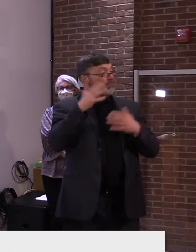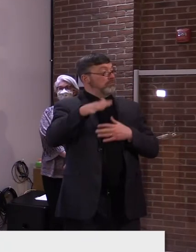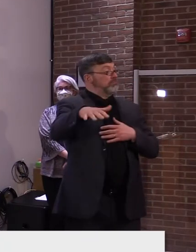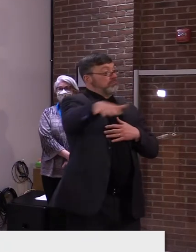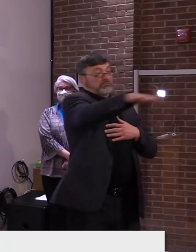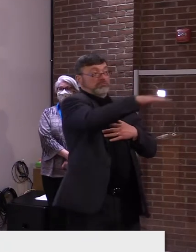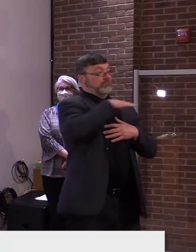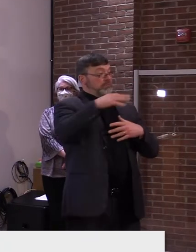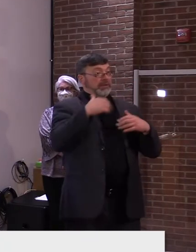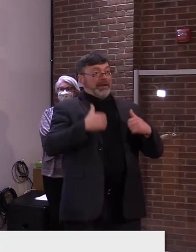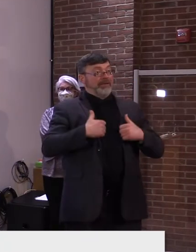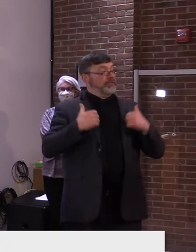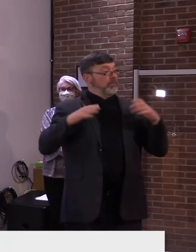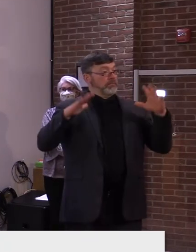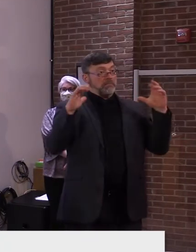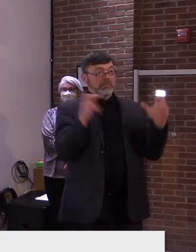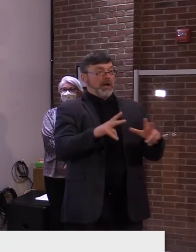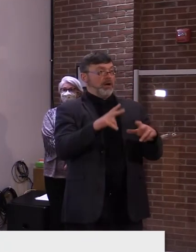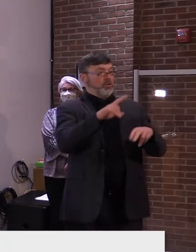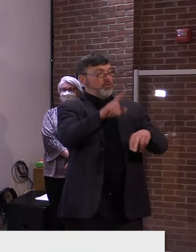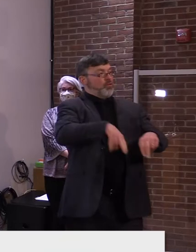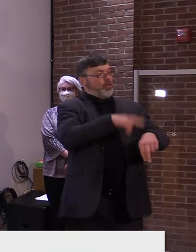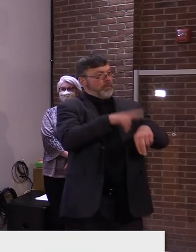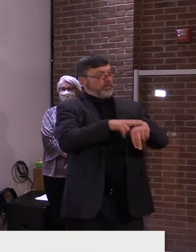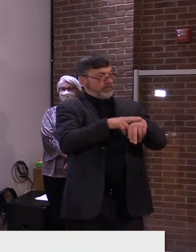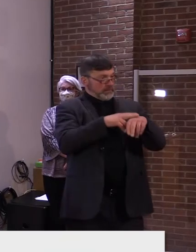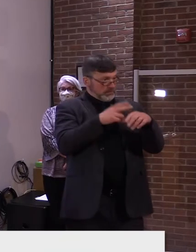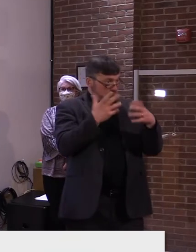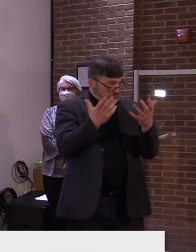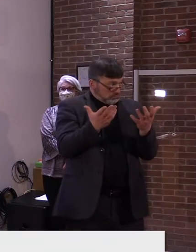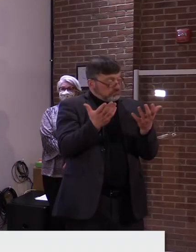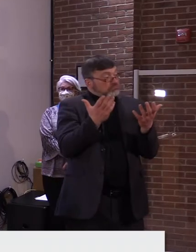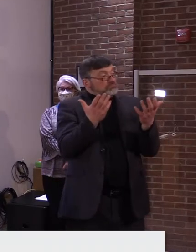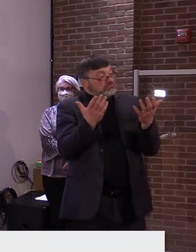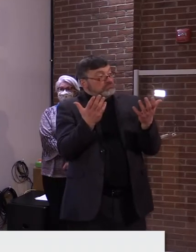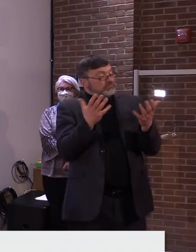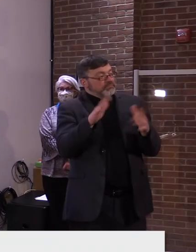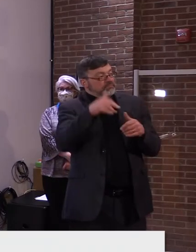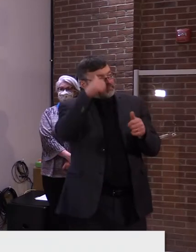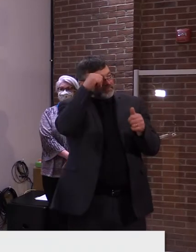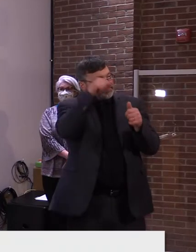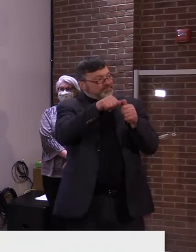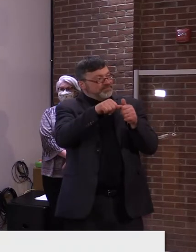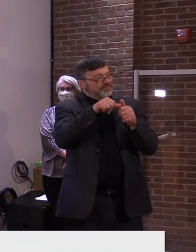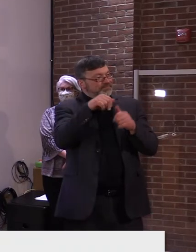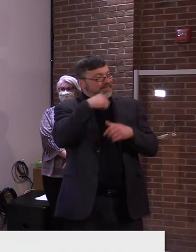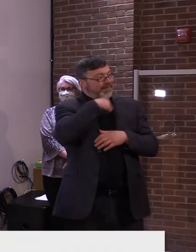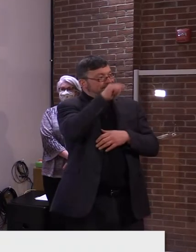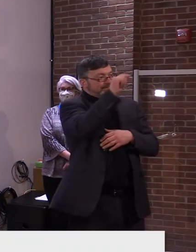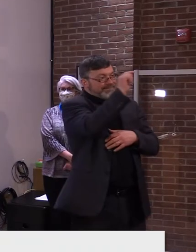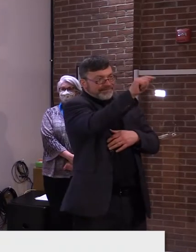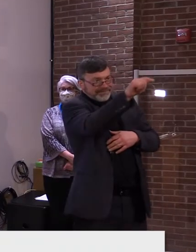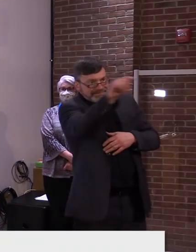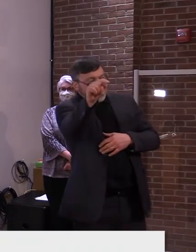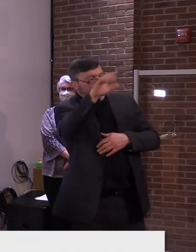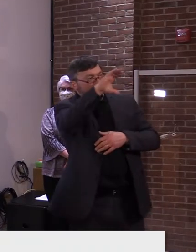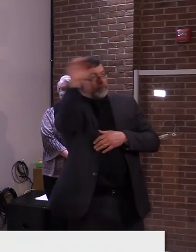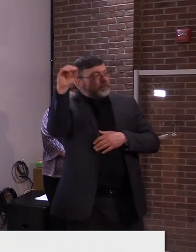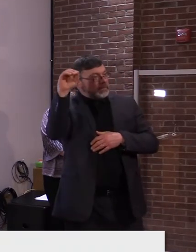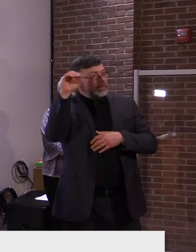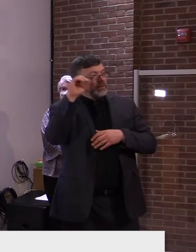Keep in mind that several of the vaccine manufacturers who have already had their